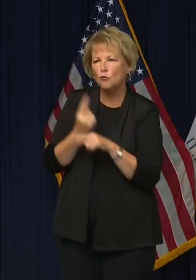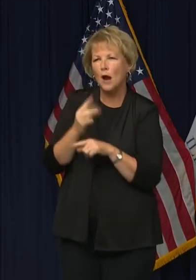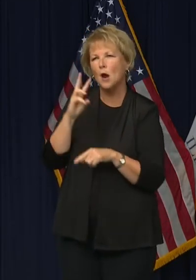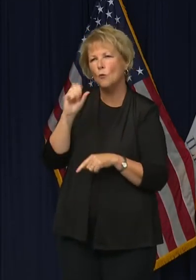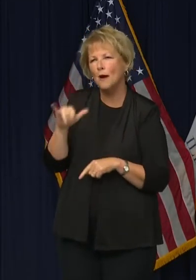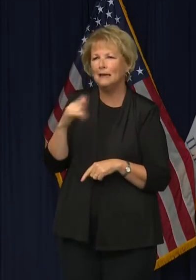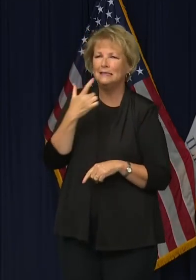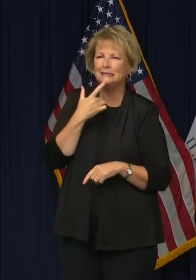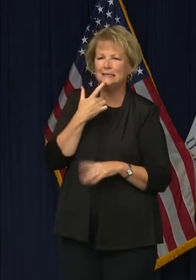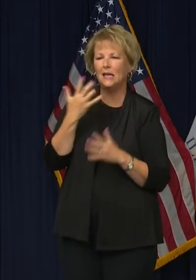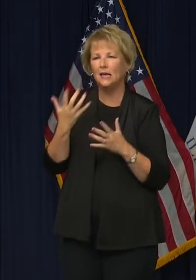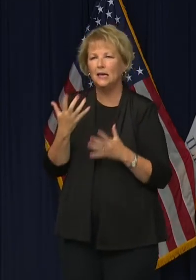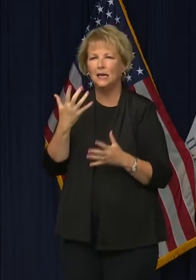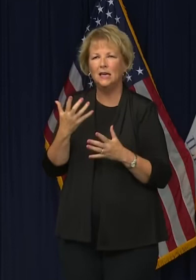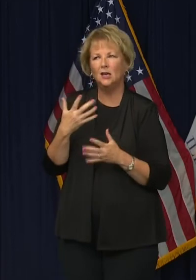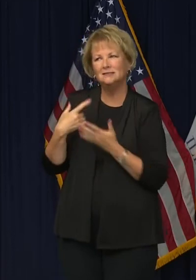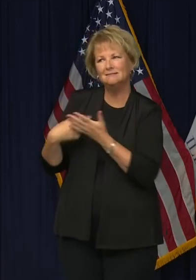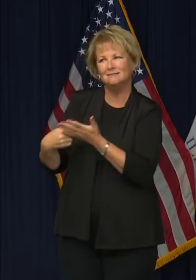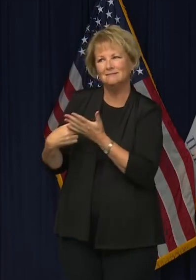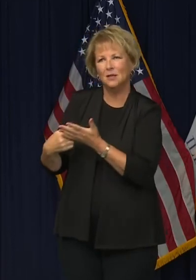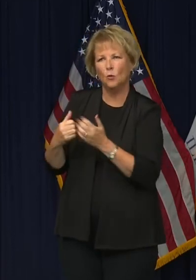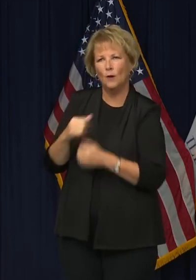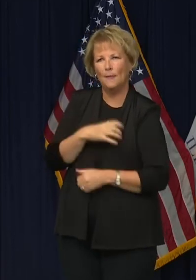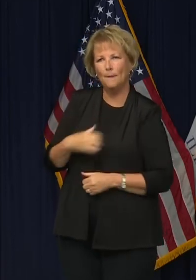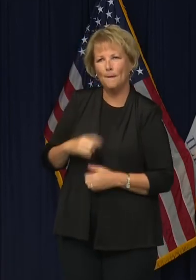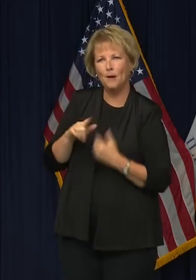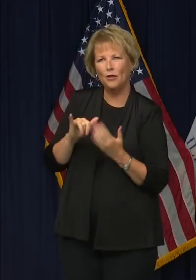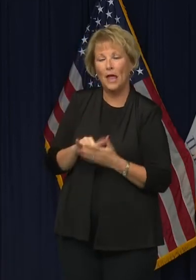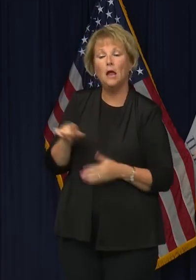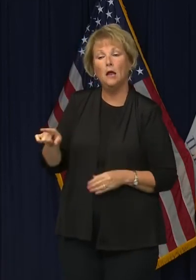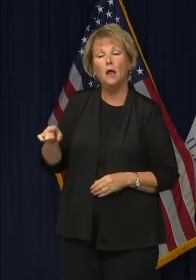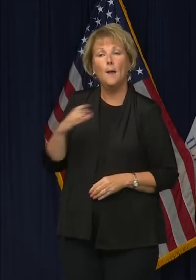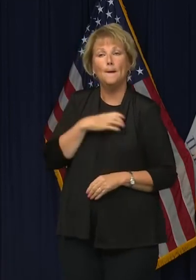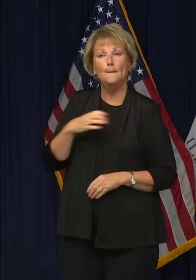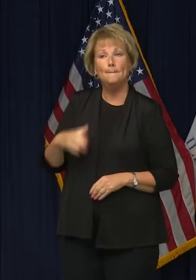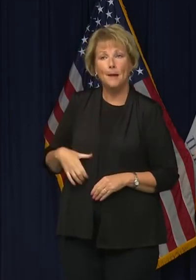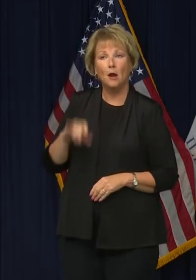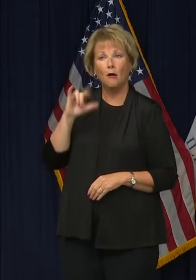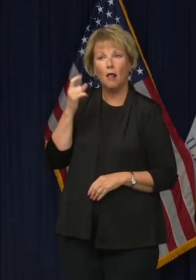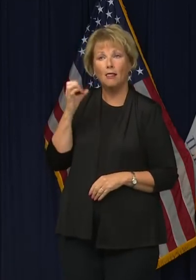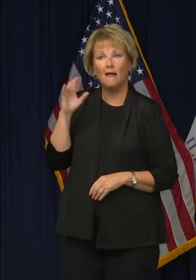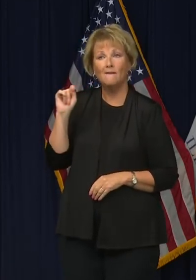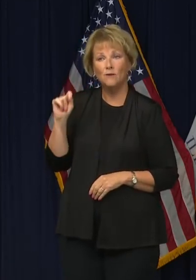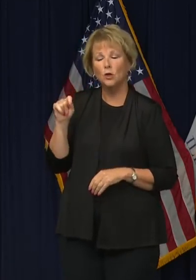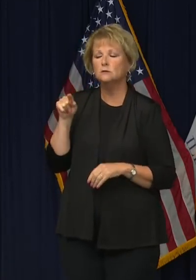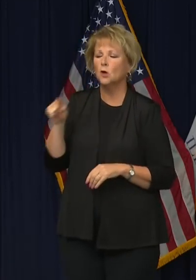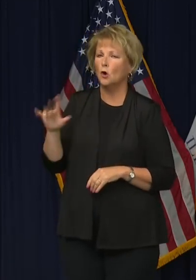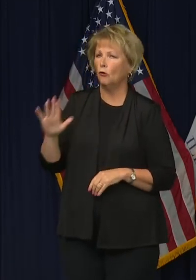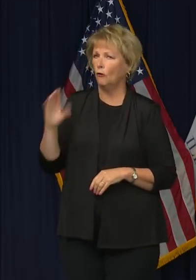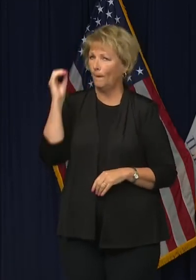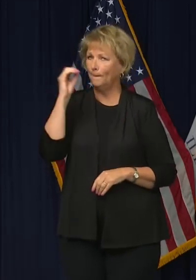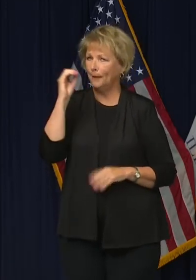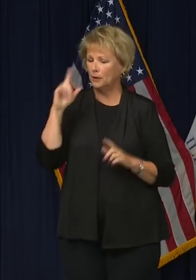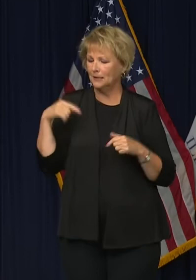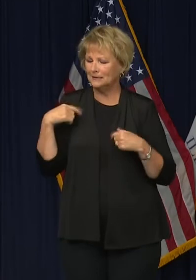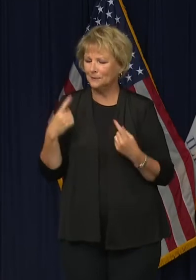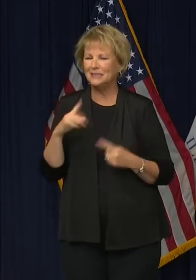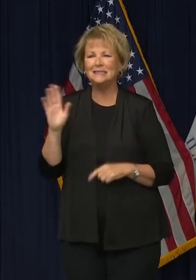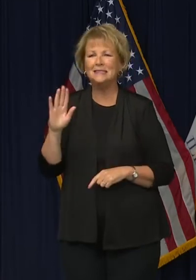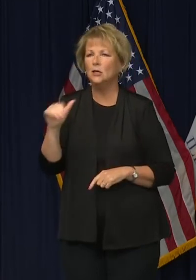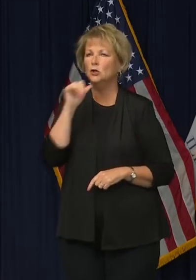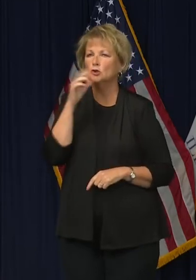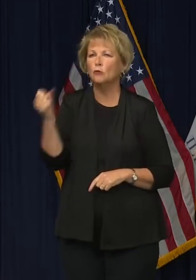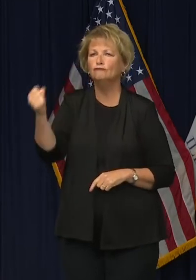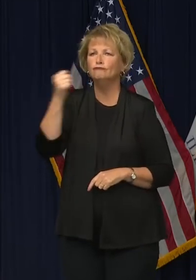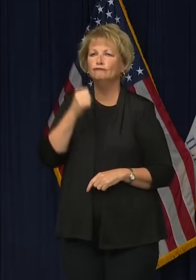depict the discussions about this. I think she has always been of the opinion that we shouldn't bring the